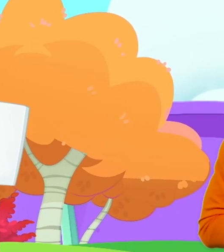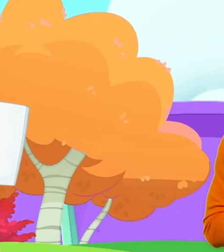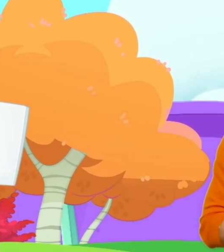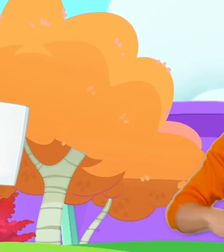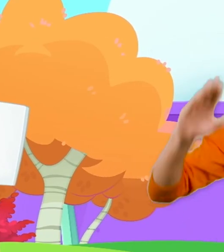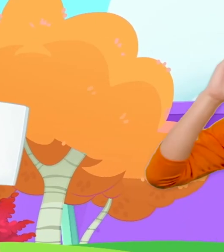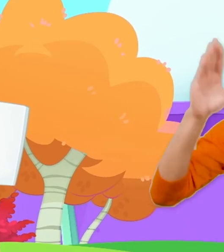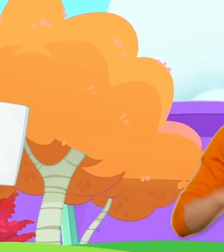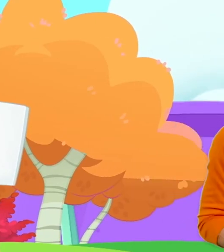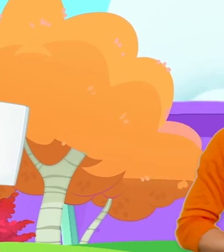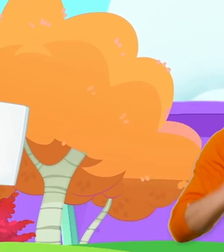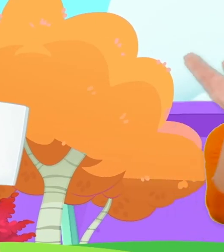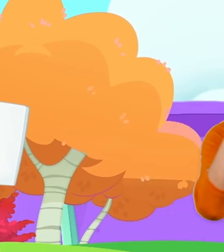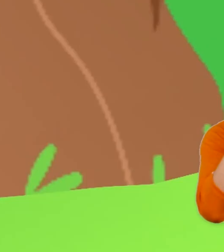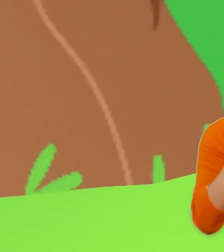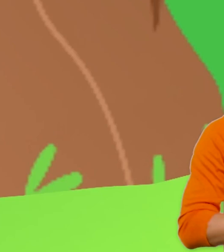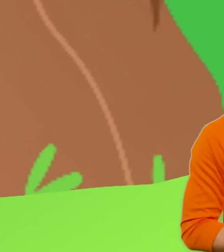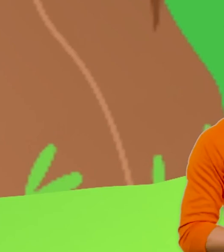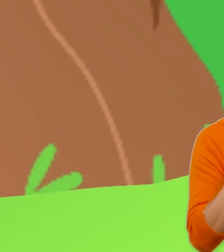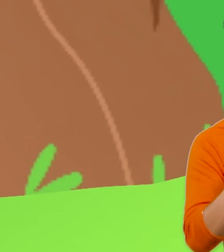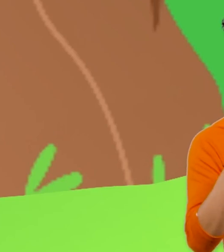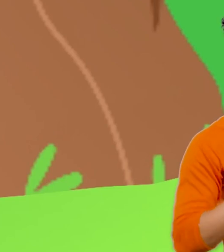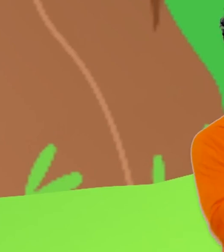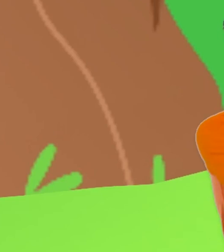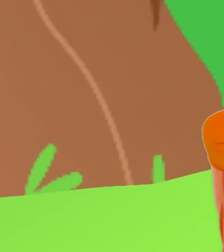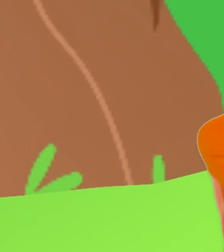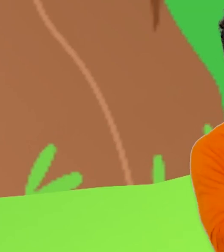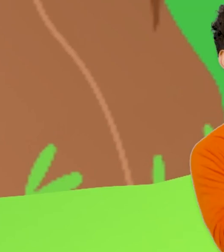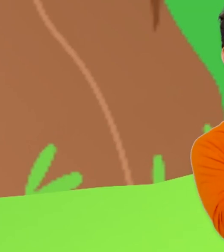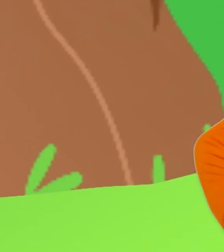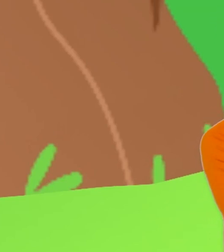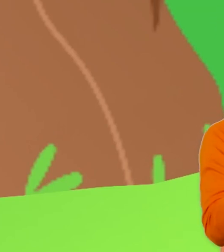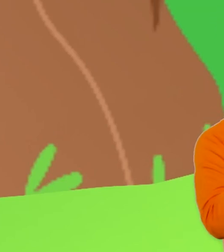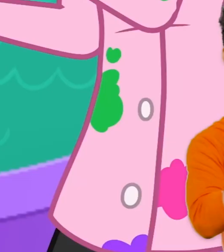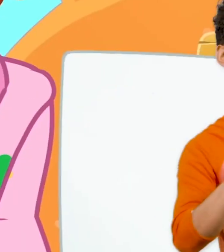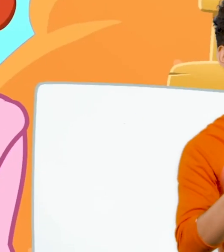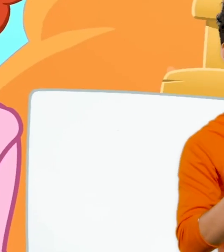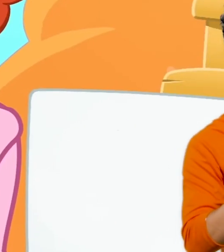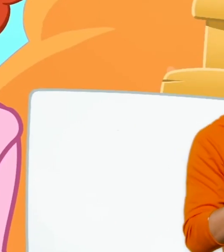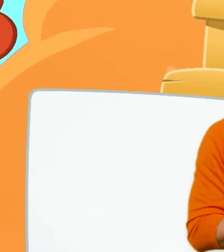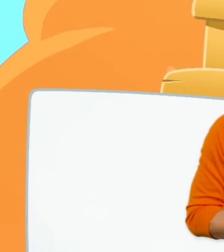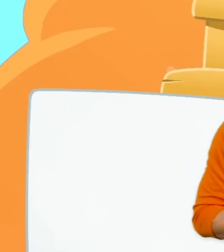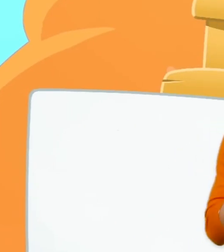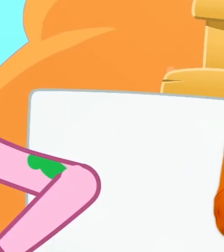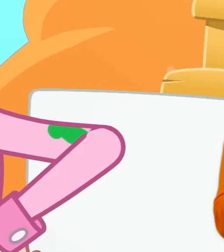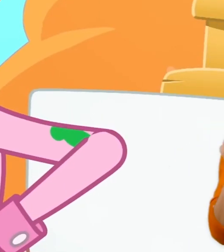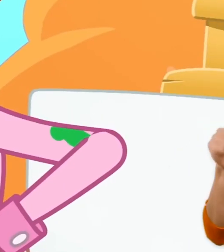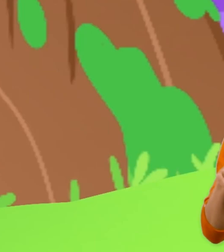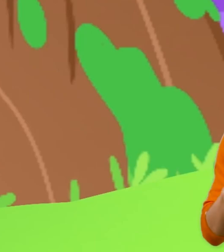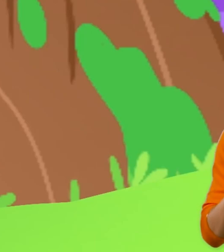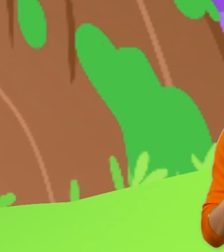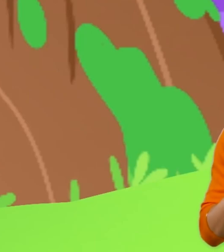Hi, Mila. Hi, Mr. Painter. Can I please borrow your paint and brush for a little bit? Sure you